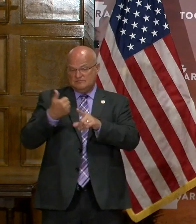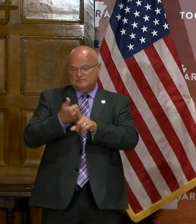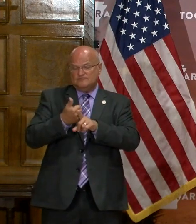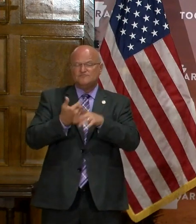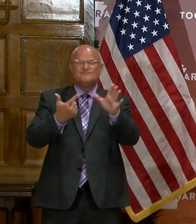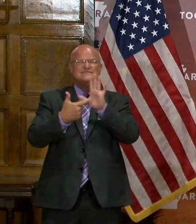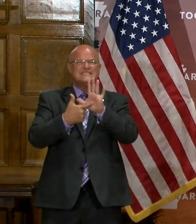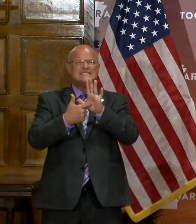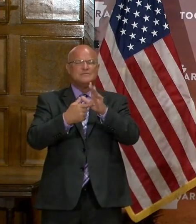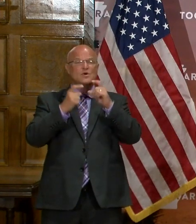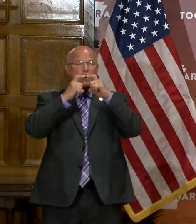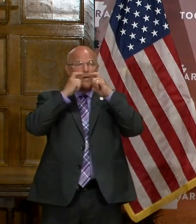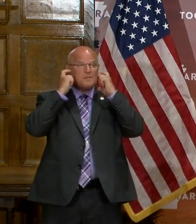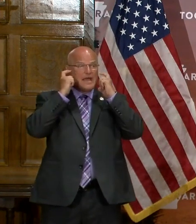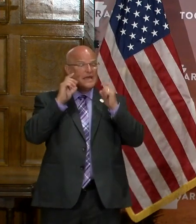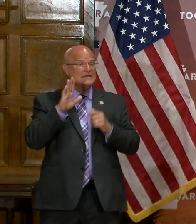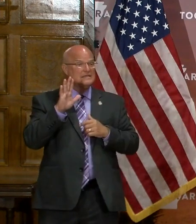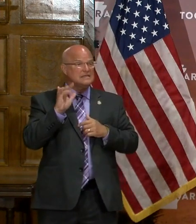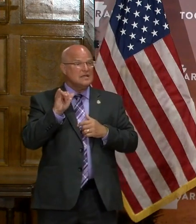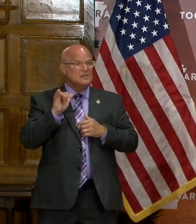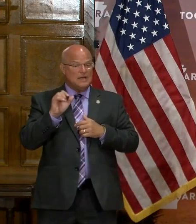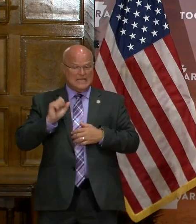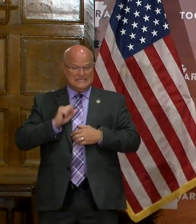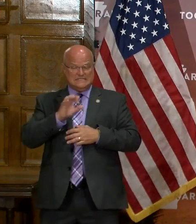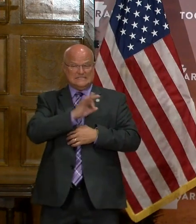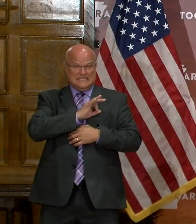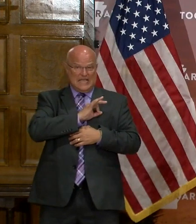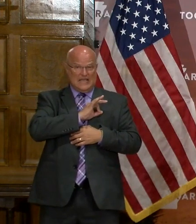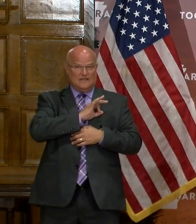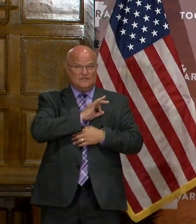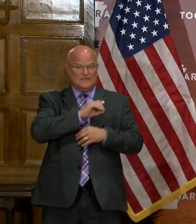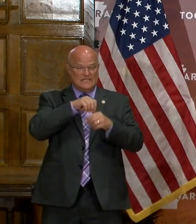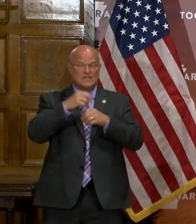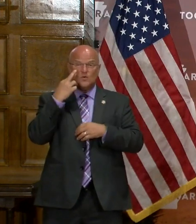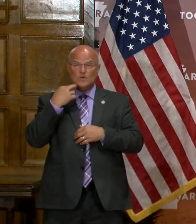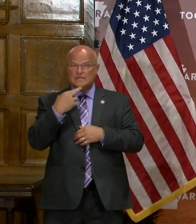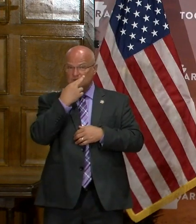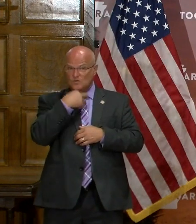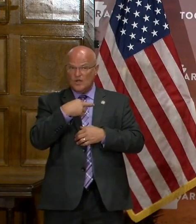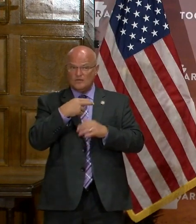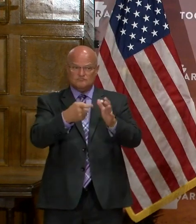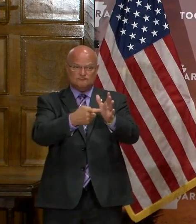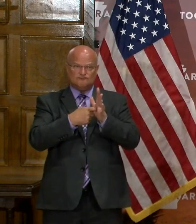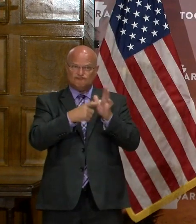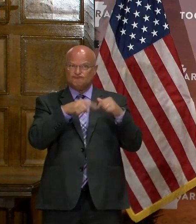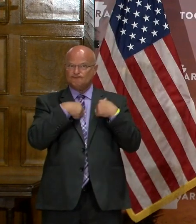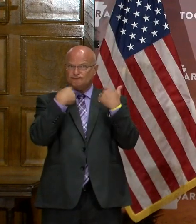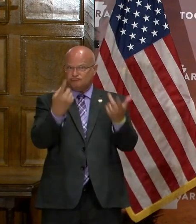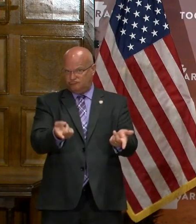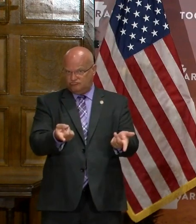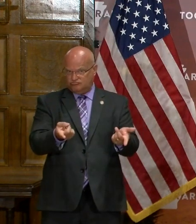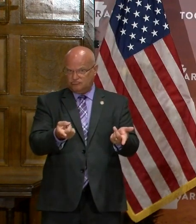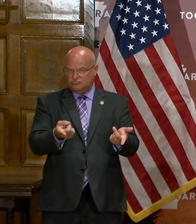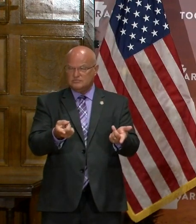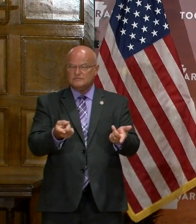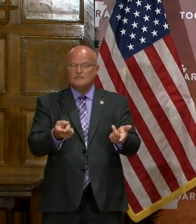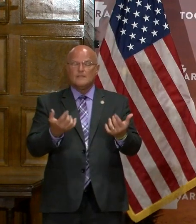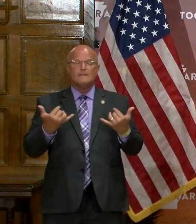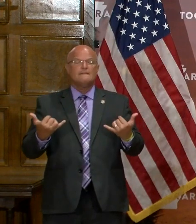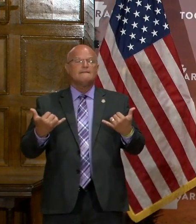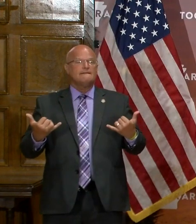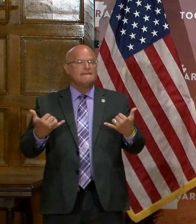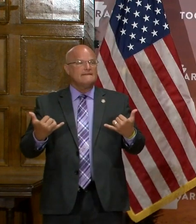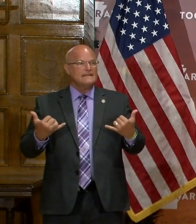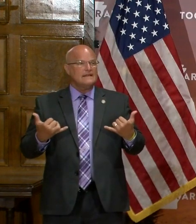For example, wearing a mask by a staff person in a restaurant's been required for some time.